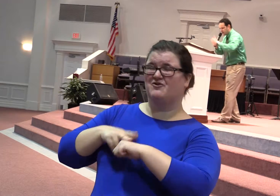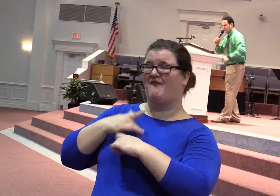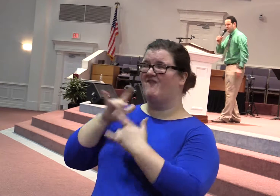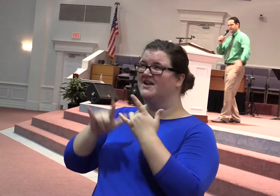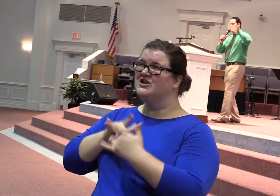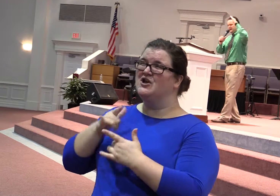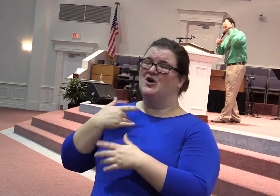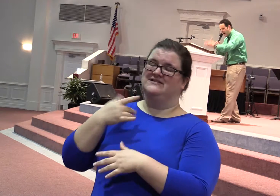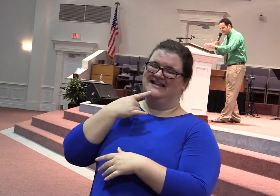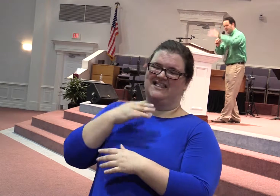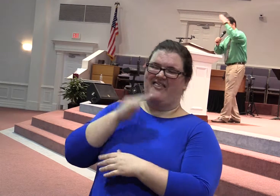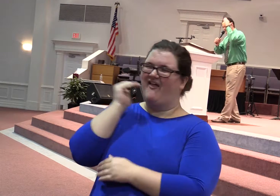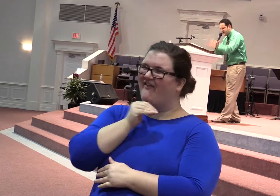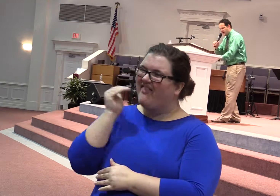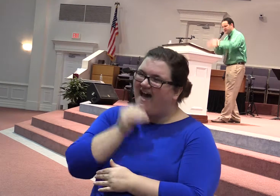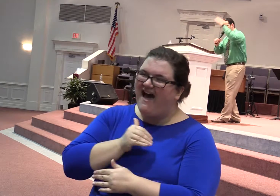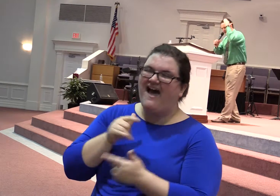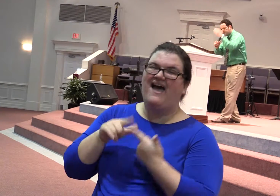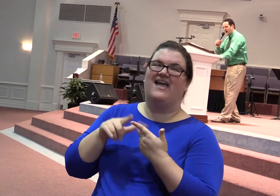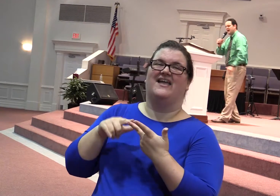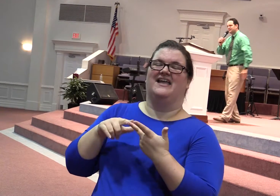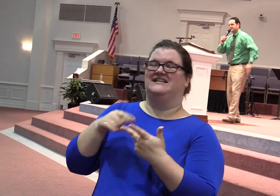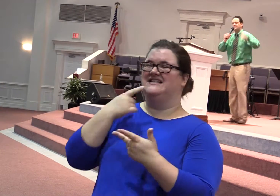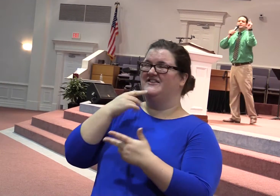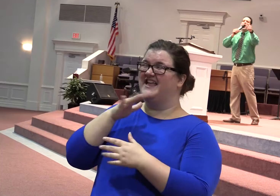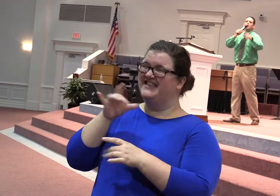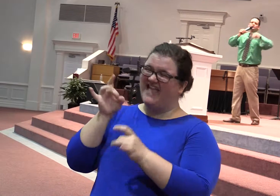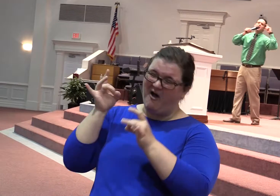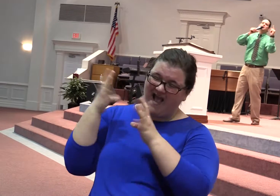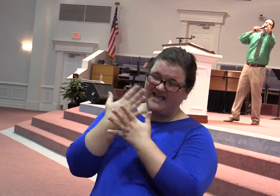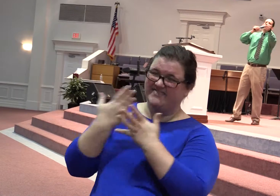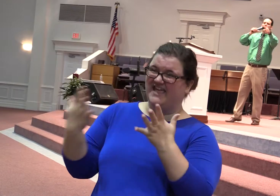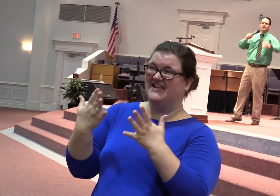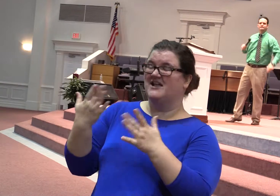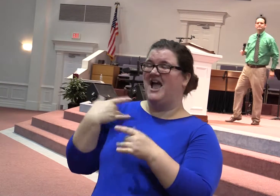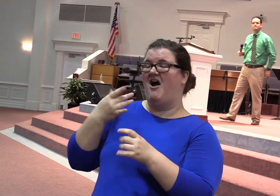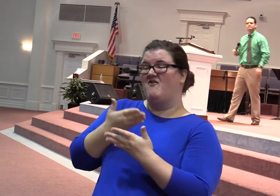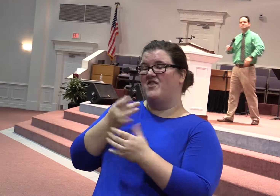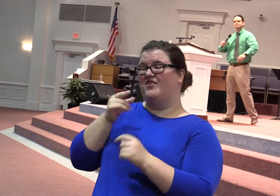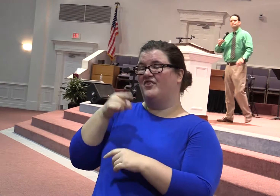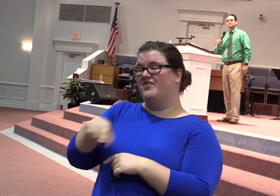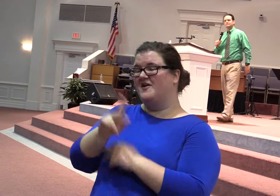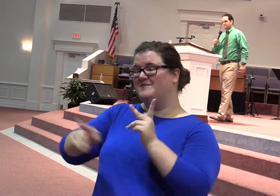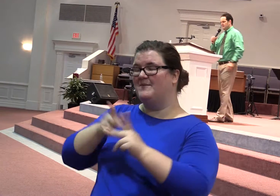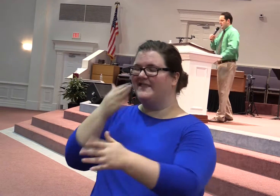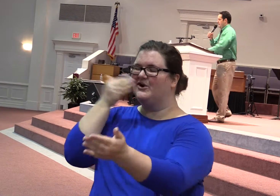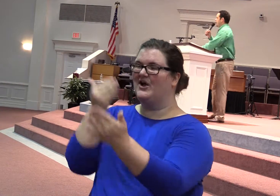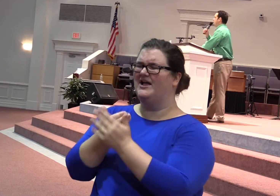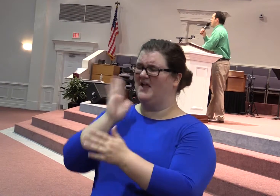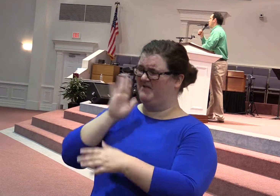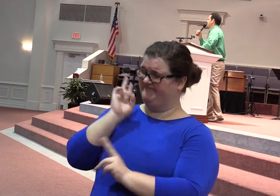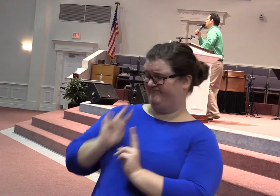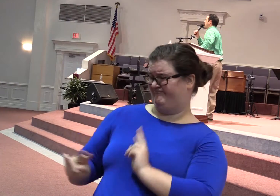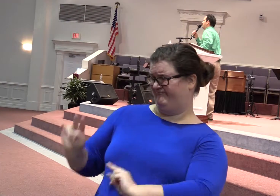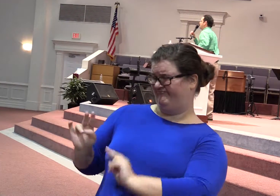false accusers, incontinent, fierce, despisers of those that are good. That's right. And if